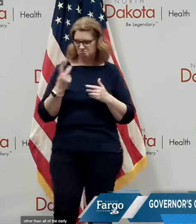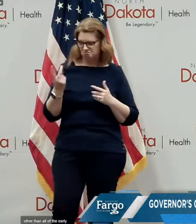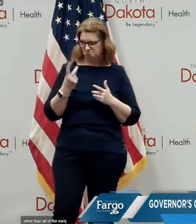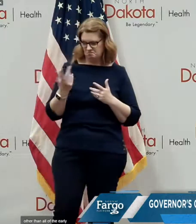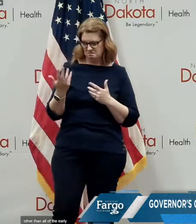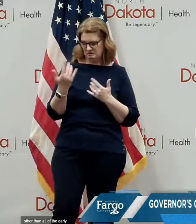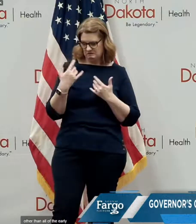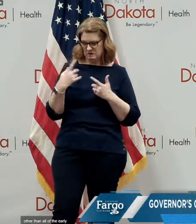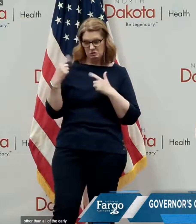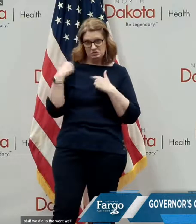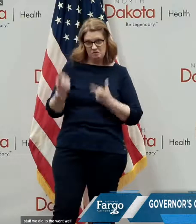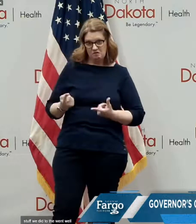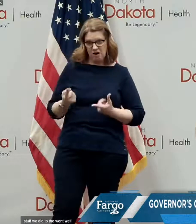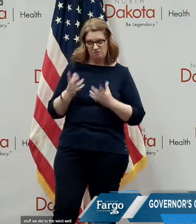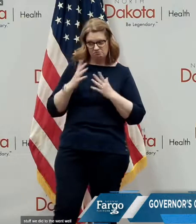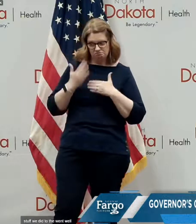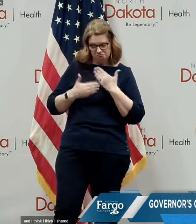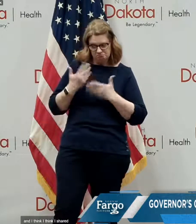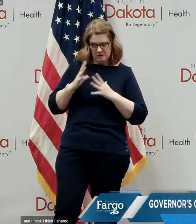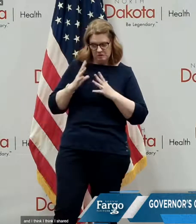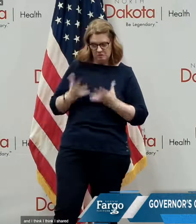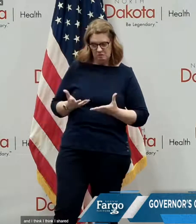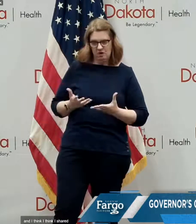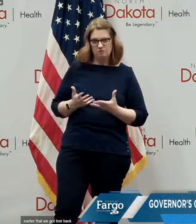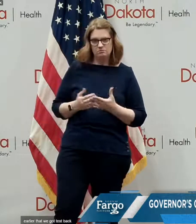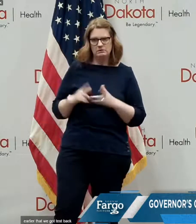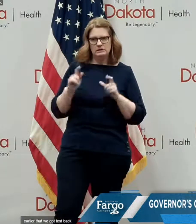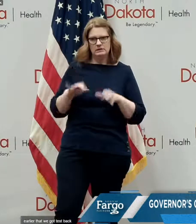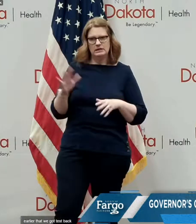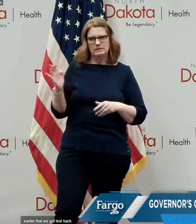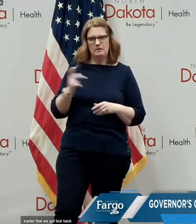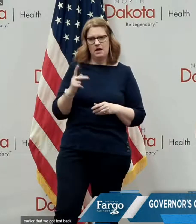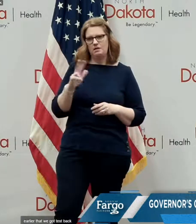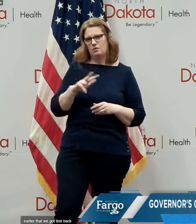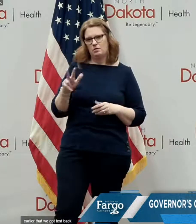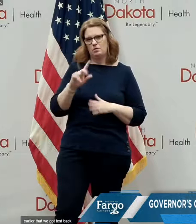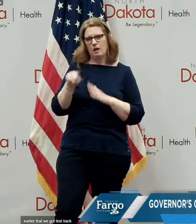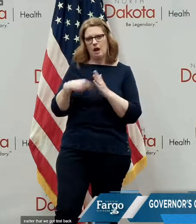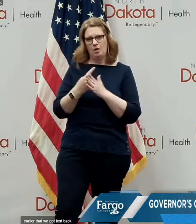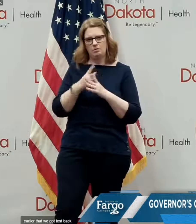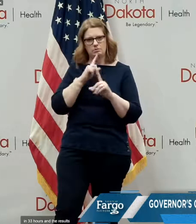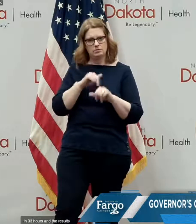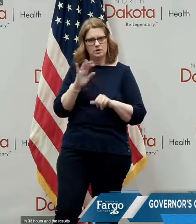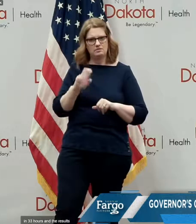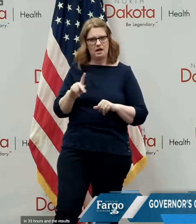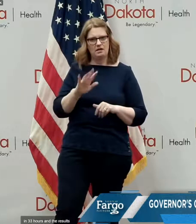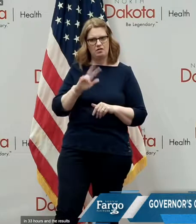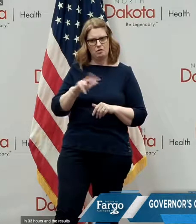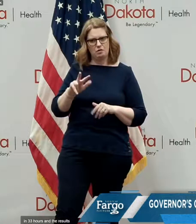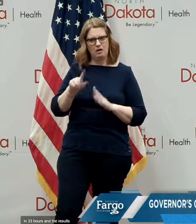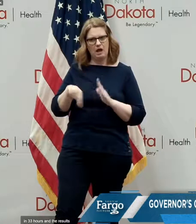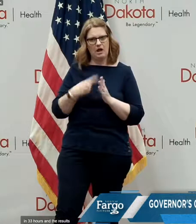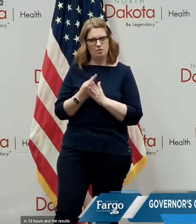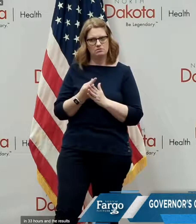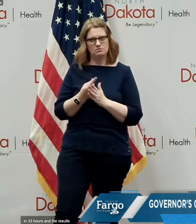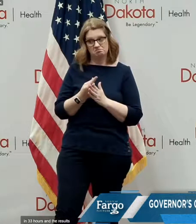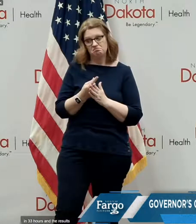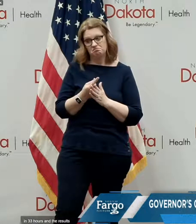and I think I shared earlier that we got tests back in 33 hours, or the results back in 33 hours from